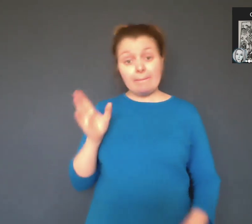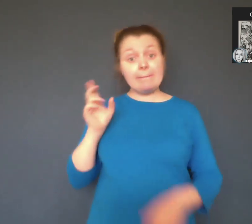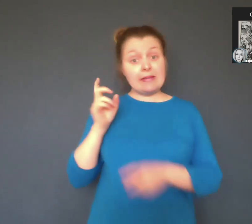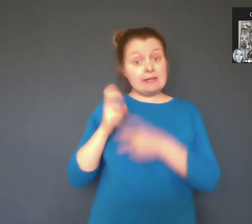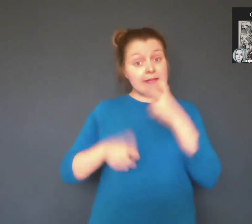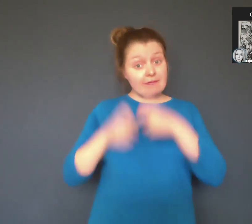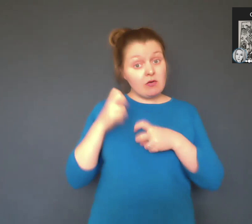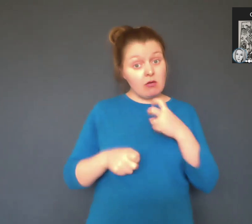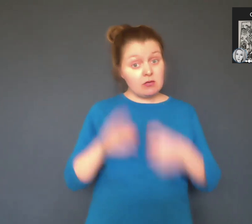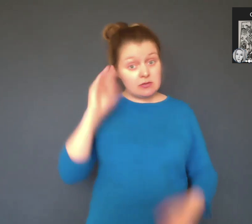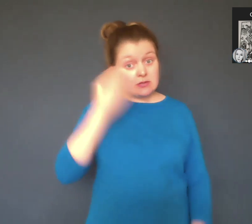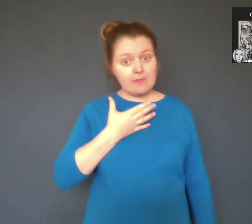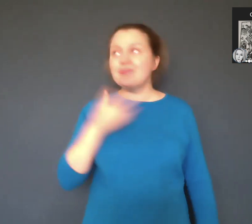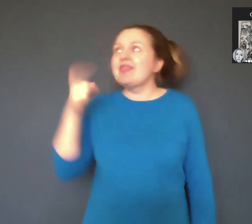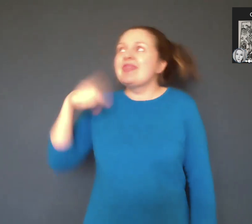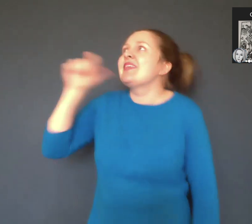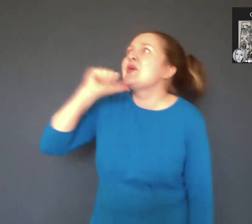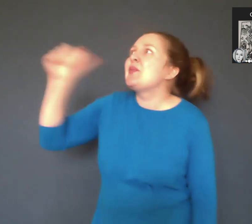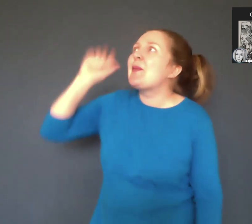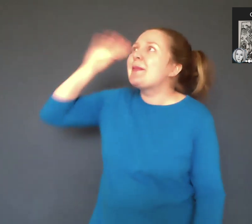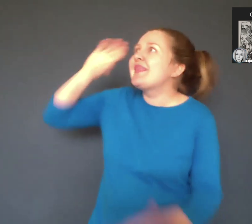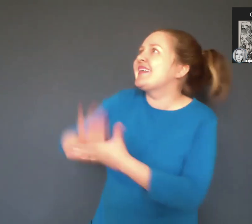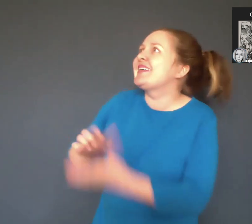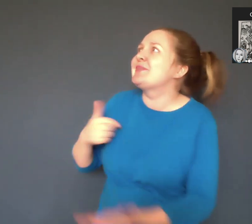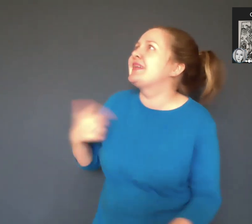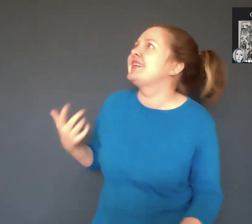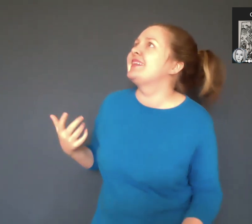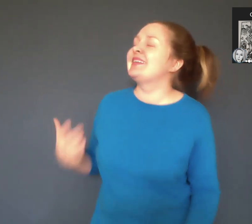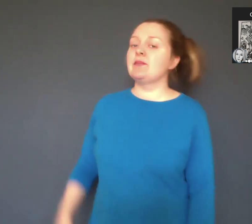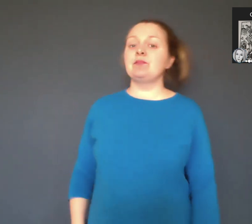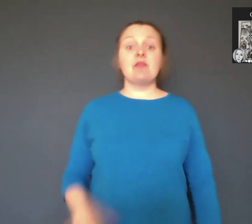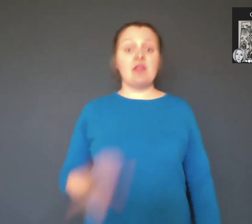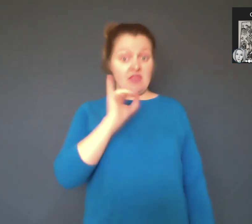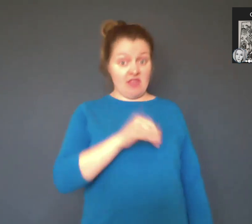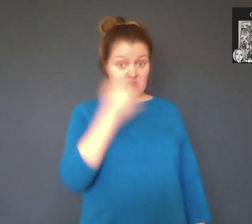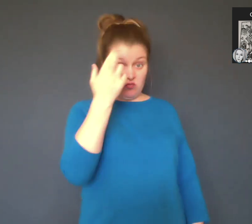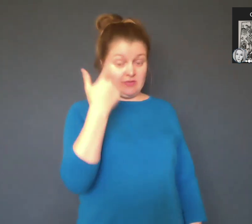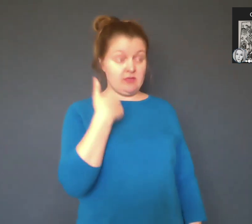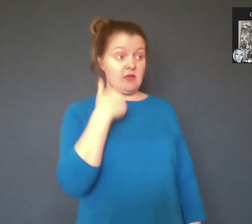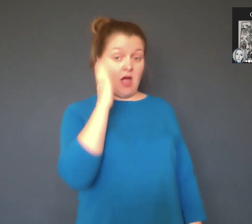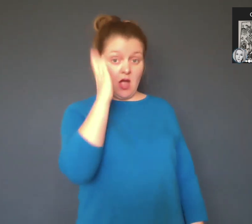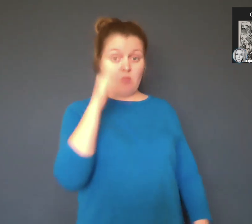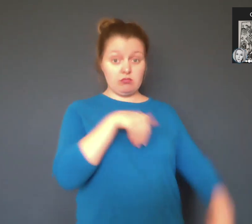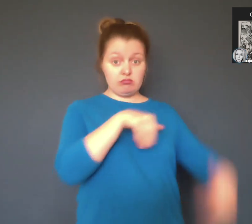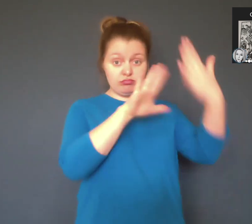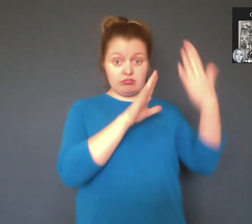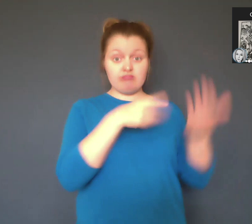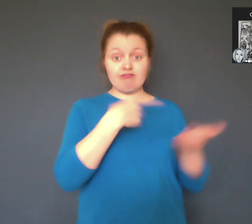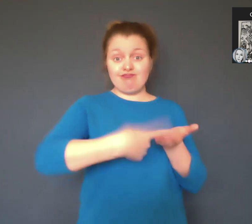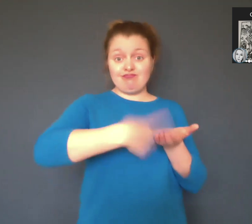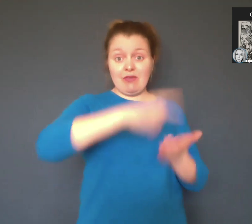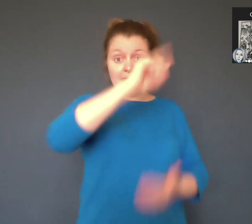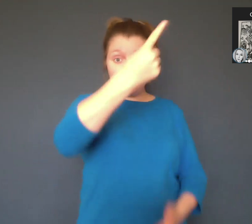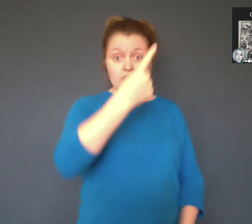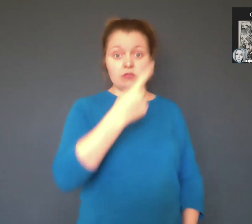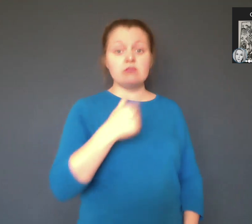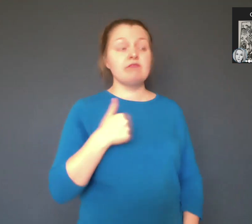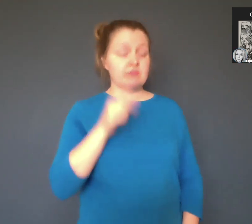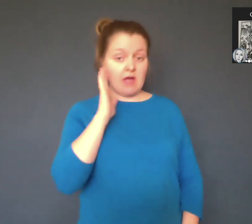talk to them first," his father said. "I'll find somebody who'll listen." He left soon after breakfast with a worried expression on